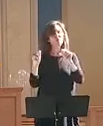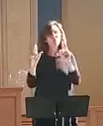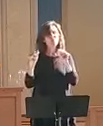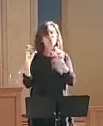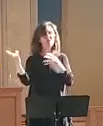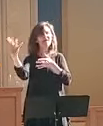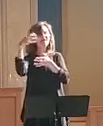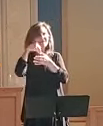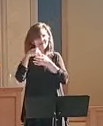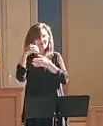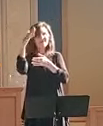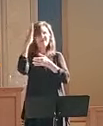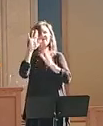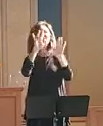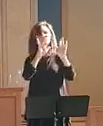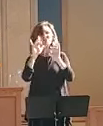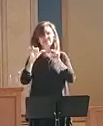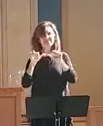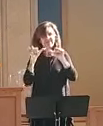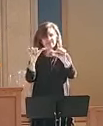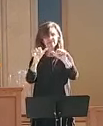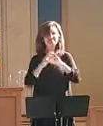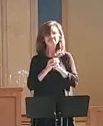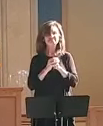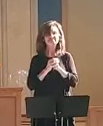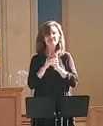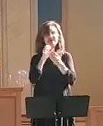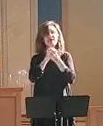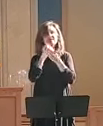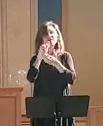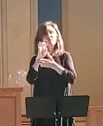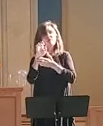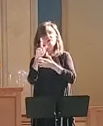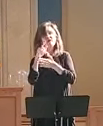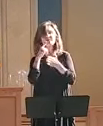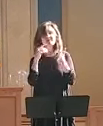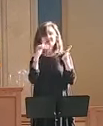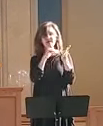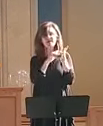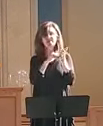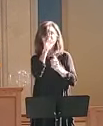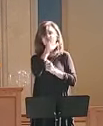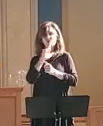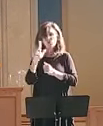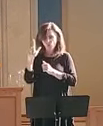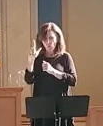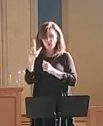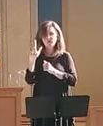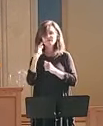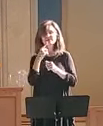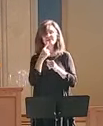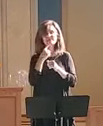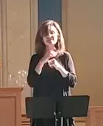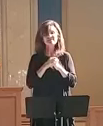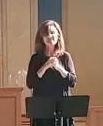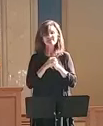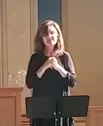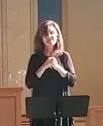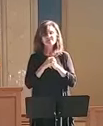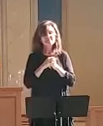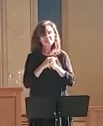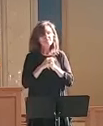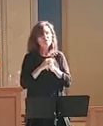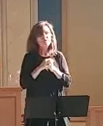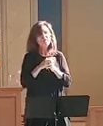They're not out of that union. St. Paul simply repeats what our Lord himself answered when the scribe asked him, what was the